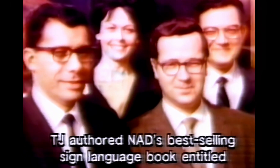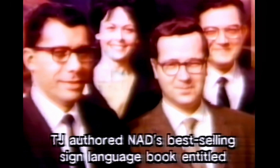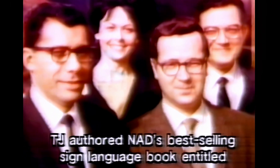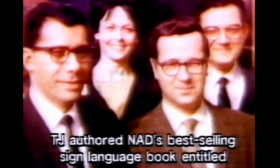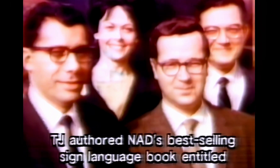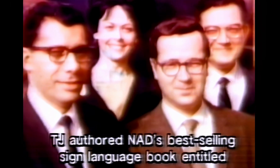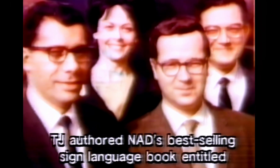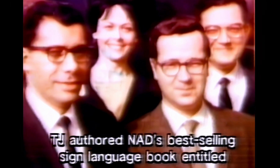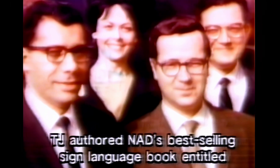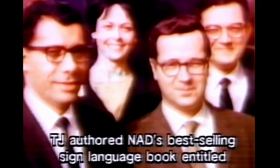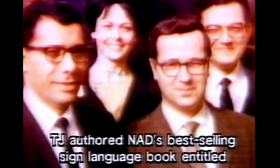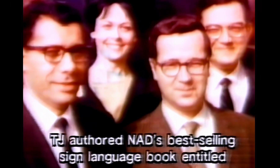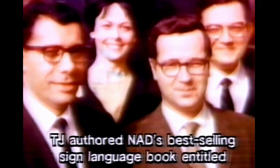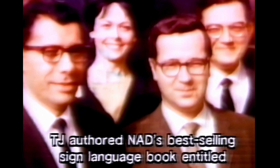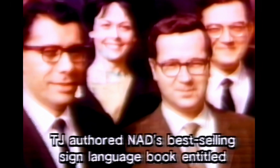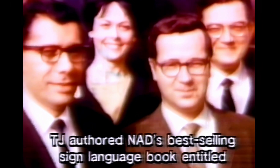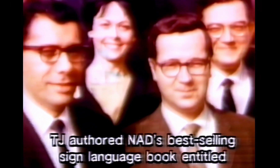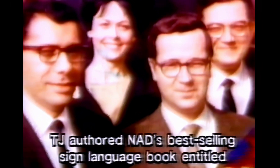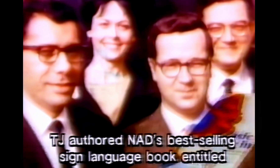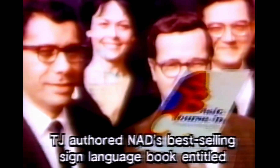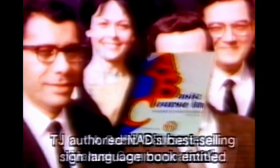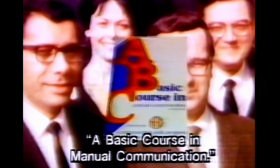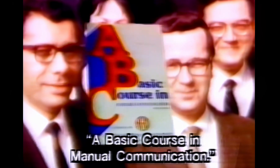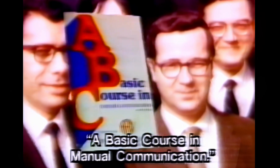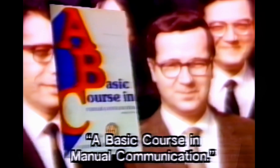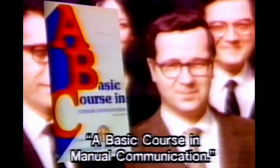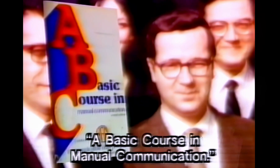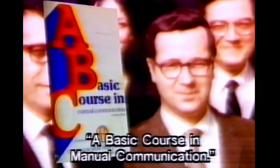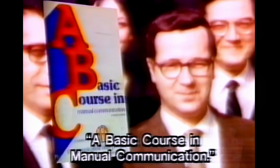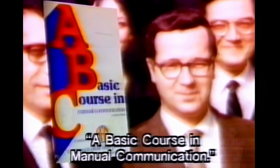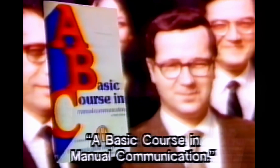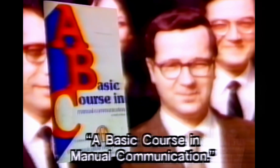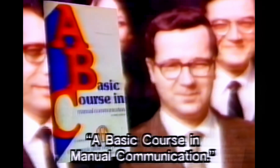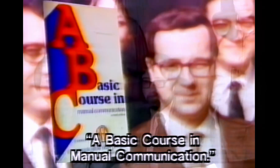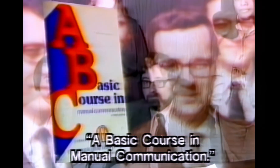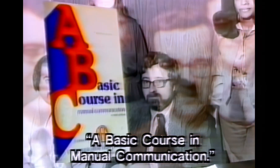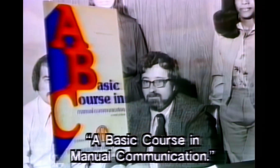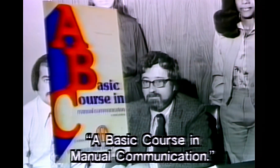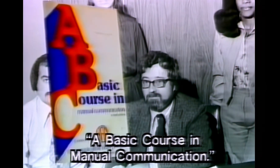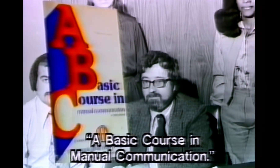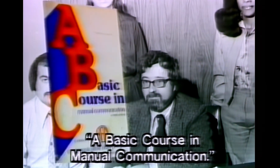TJ authored NAD's best-selling sign language book entitled A Basic Course in Manual Communication.